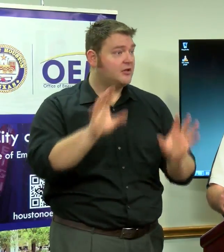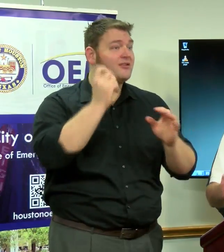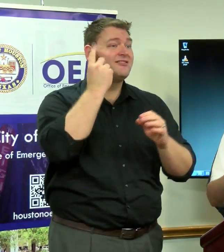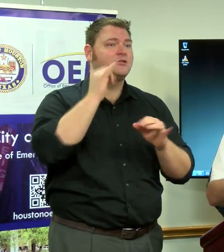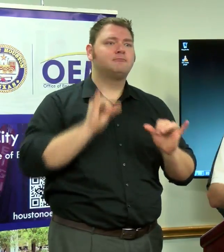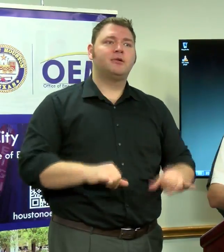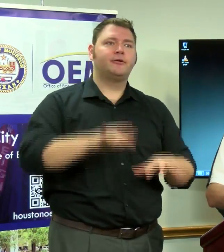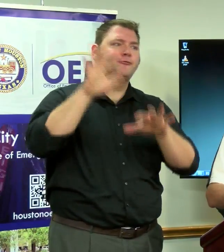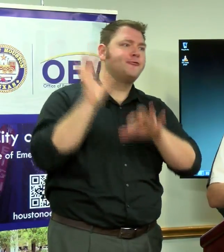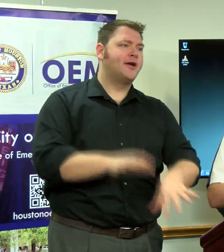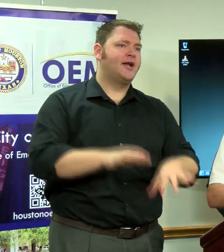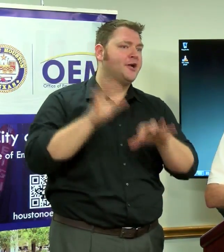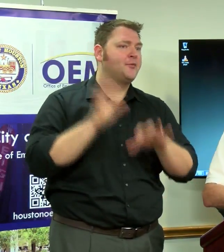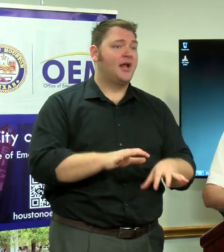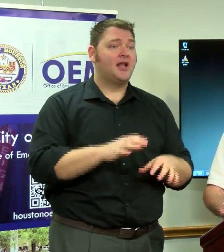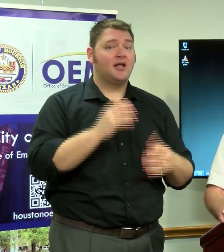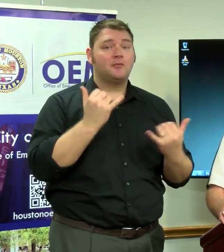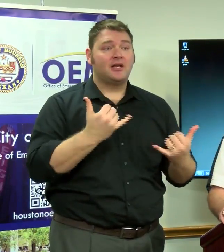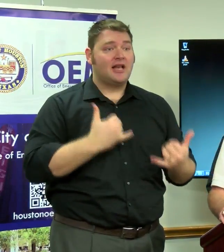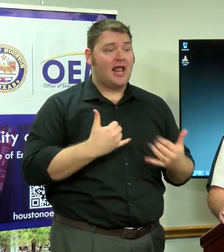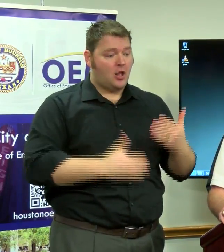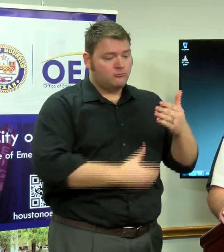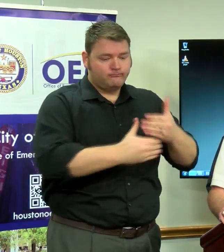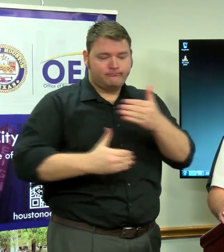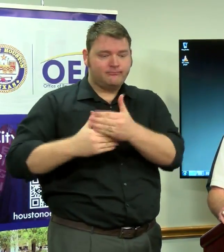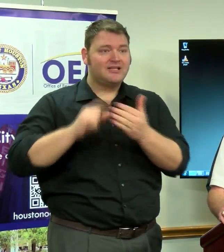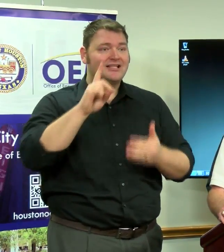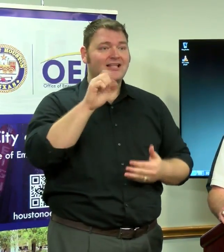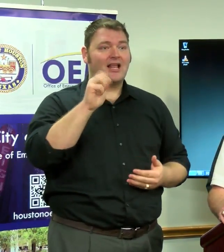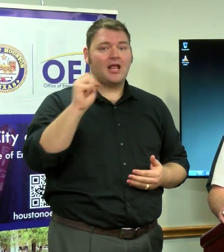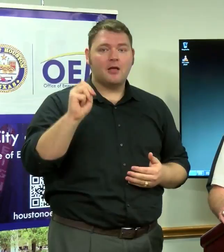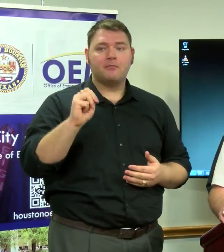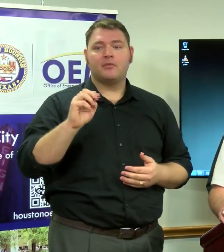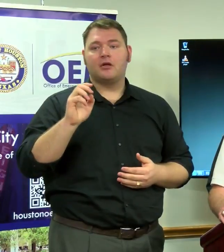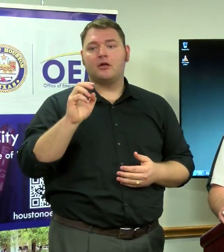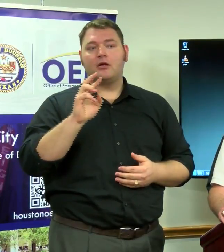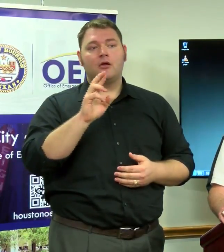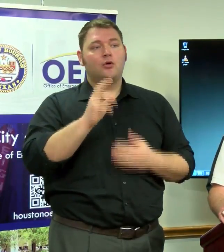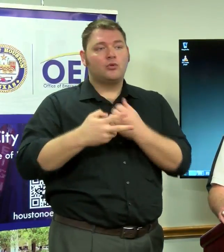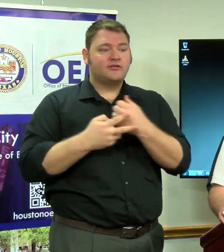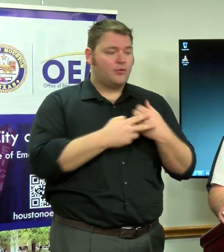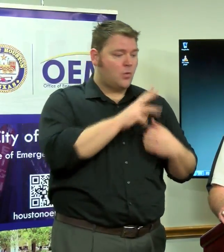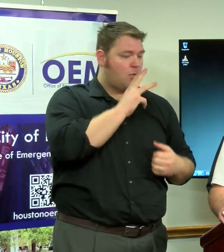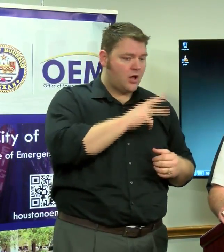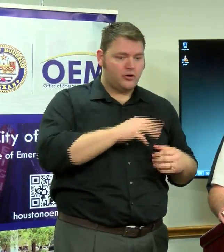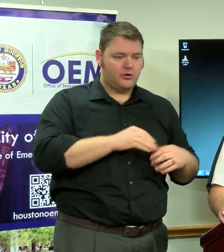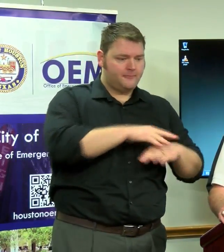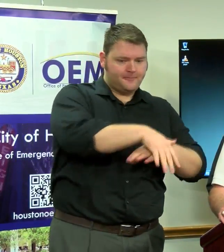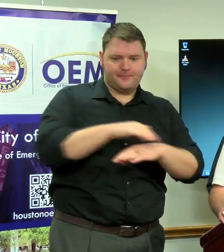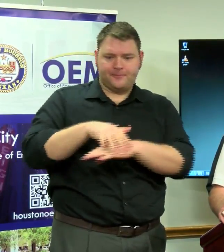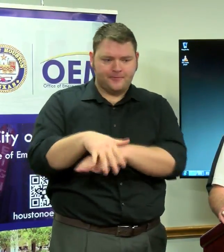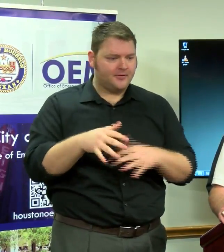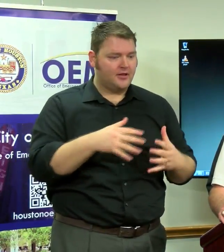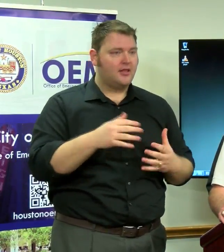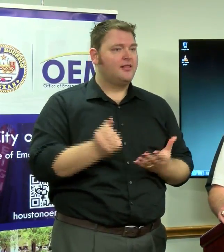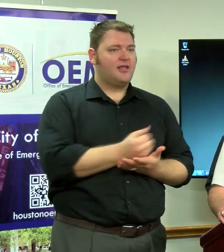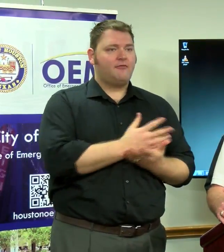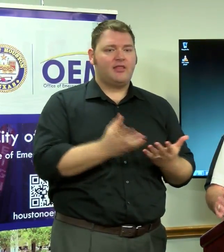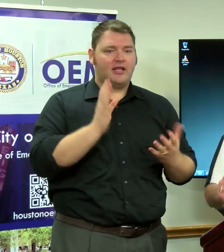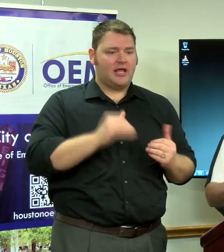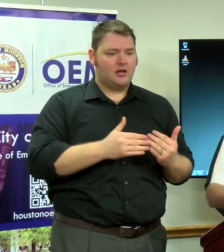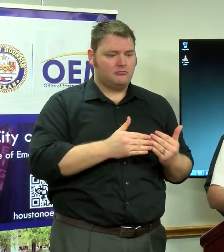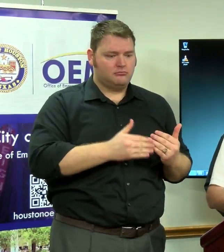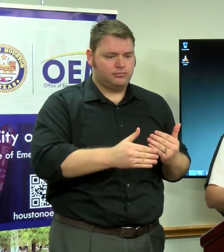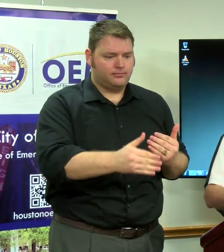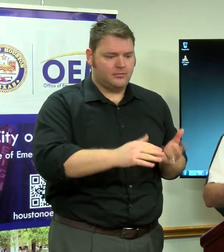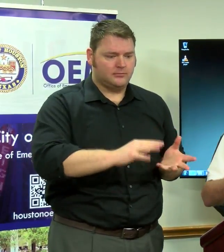the dam and the release of water, these are all cascading effects that we have to deal with. And so our main job in the EOC is to bring